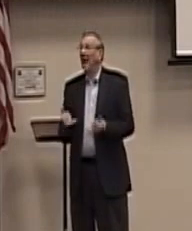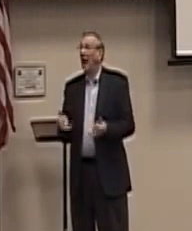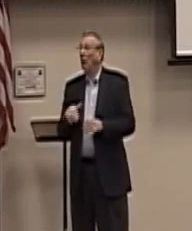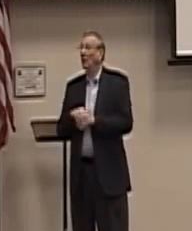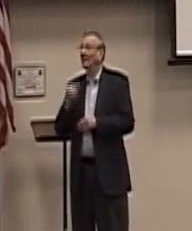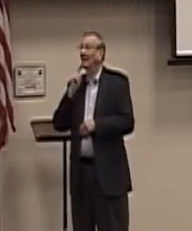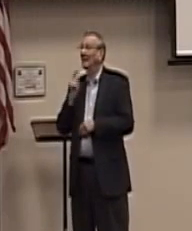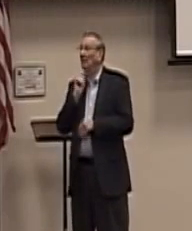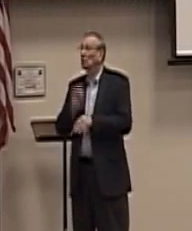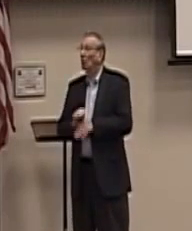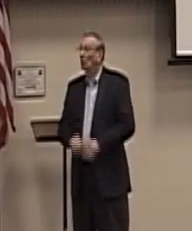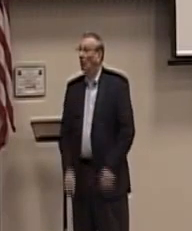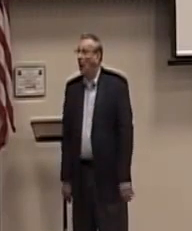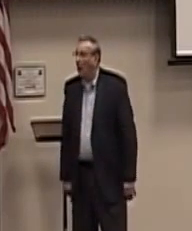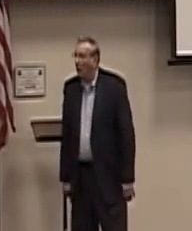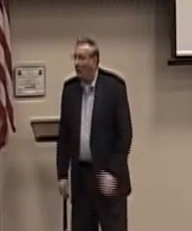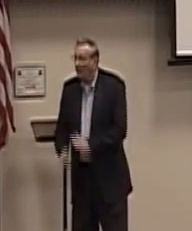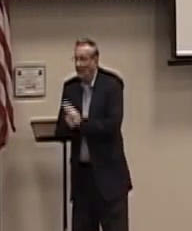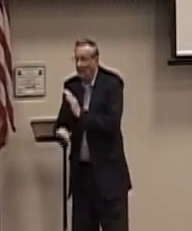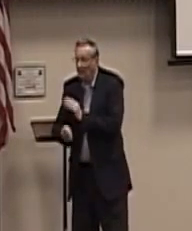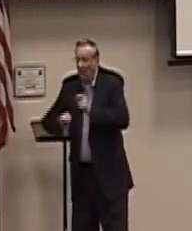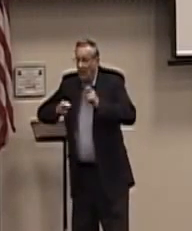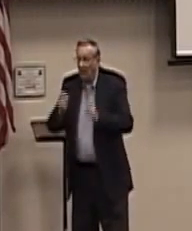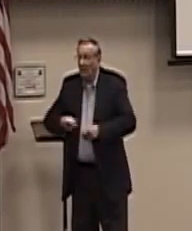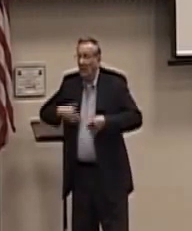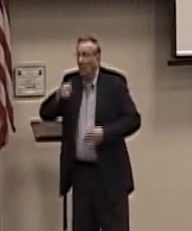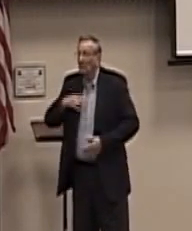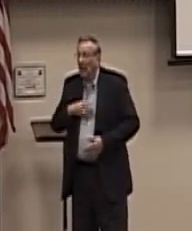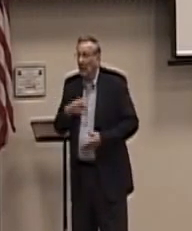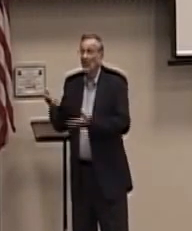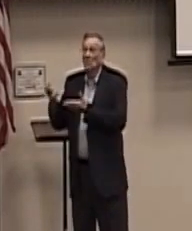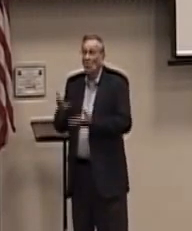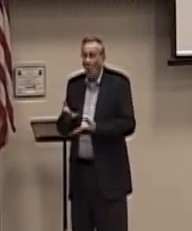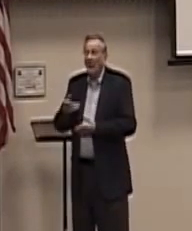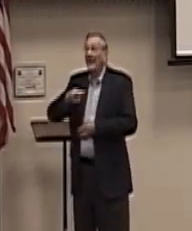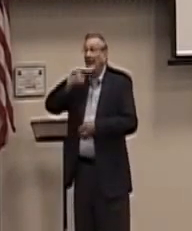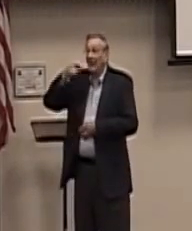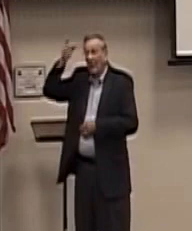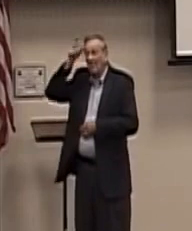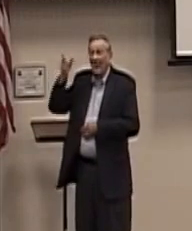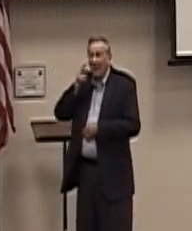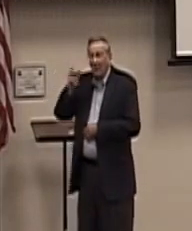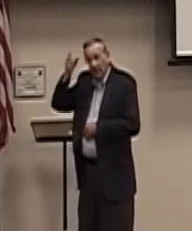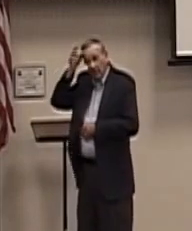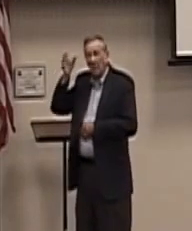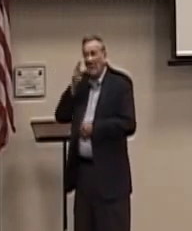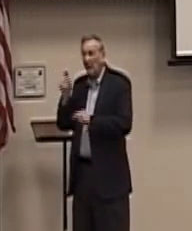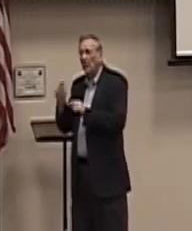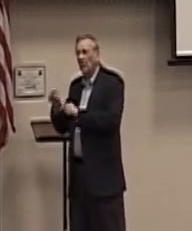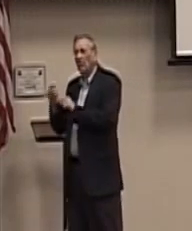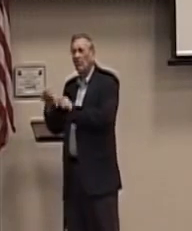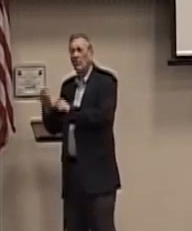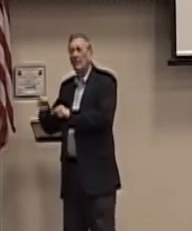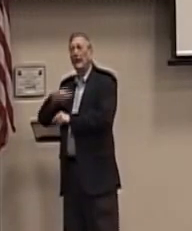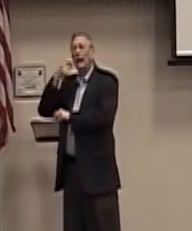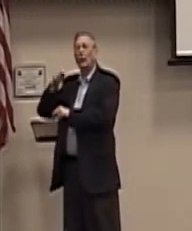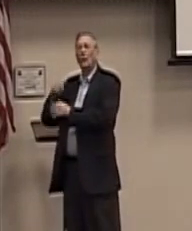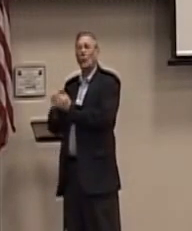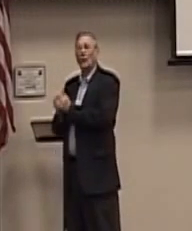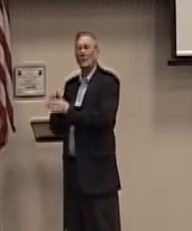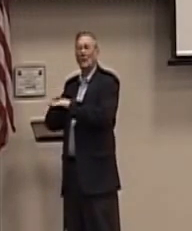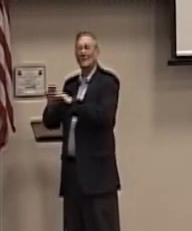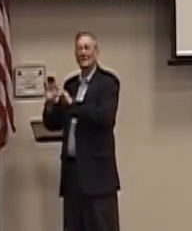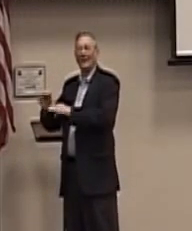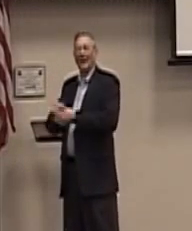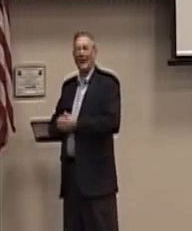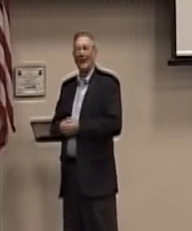deaf congregation. A very talented and gifted young man, and he brought his hearing parents, who have now been coming with some regularity to the hearing worship on Sundays.